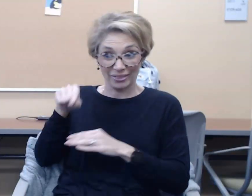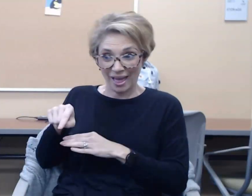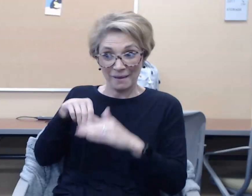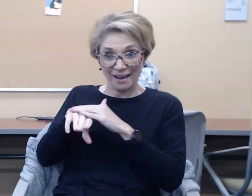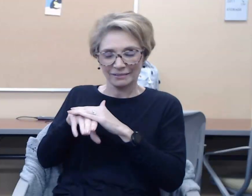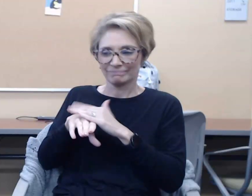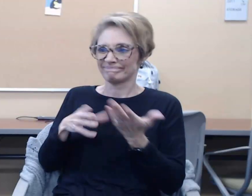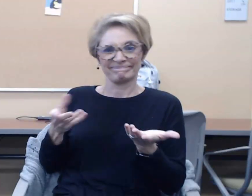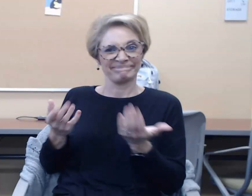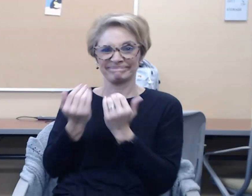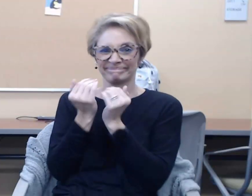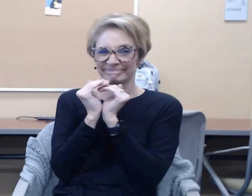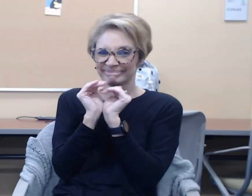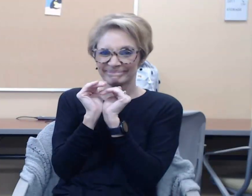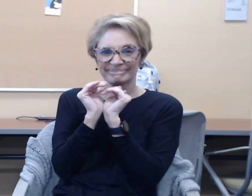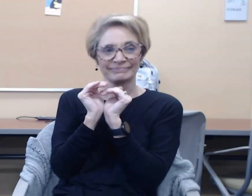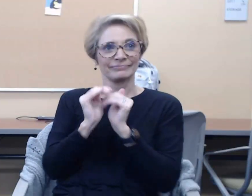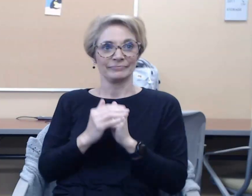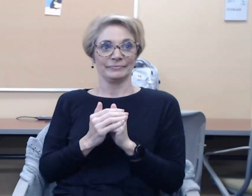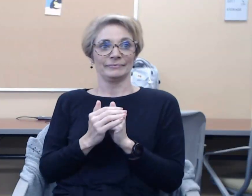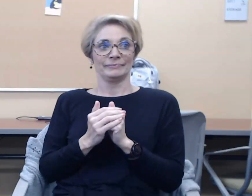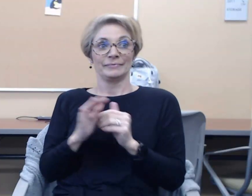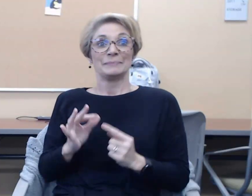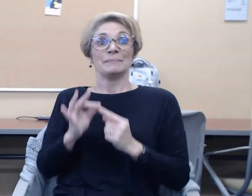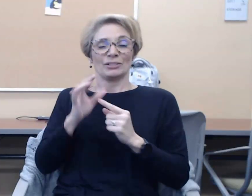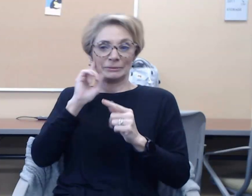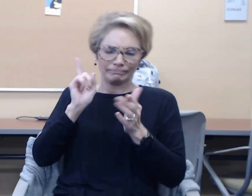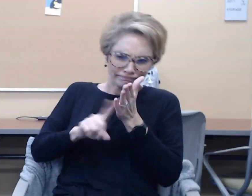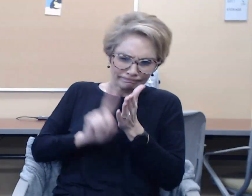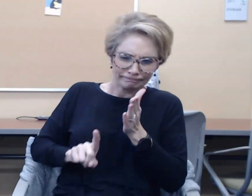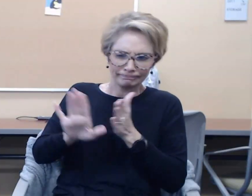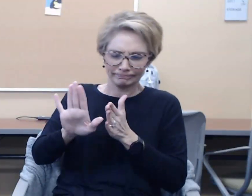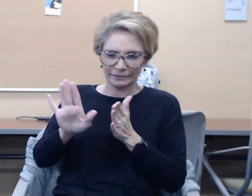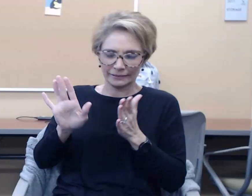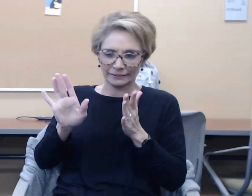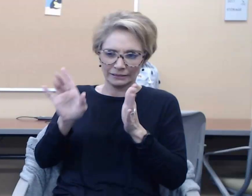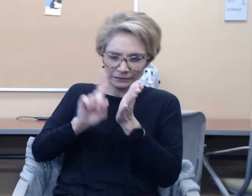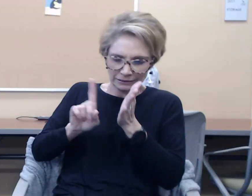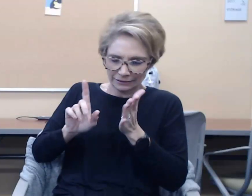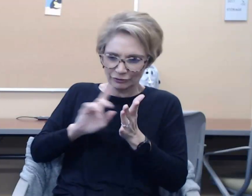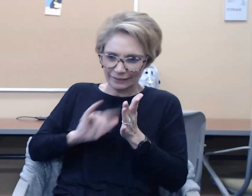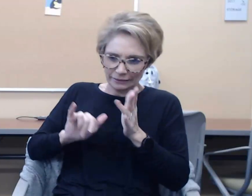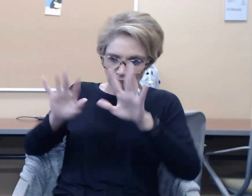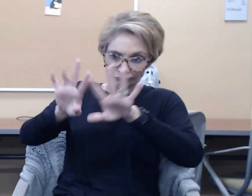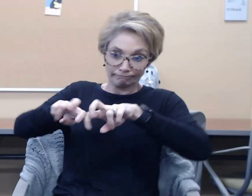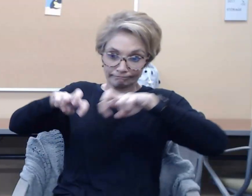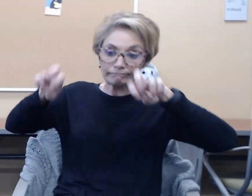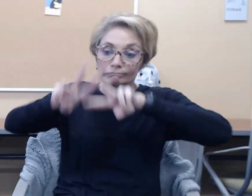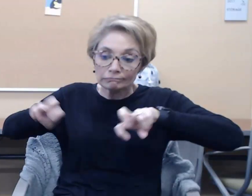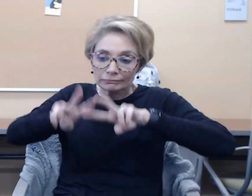especially when considering and examining the effects of mental health in deaf and hard of hearing adolescents.